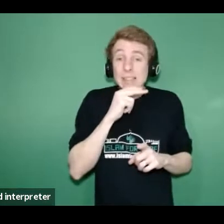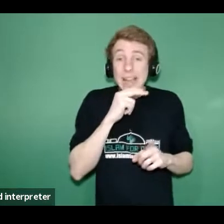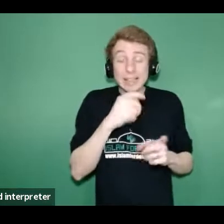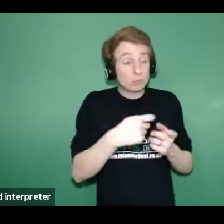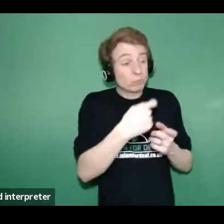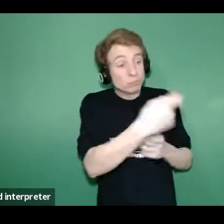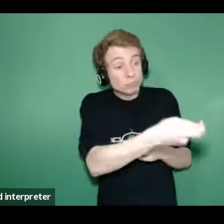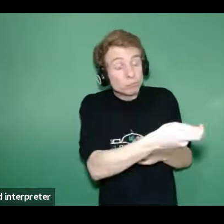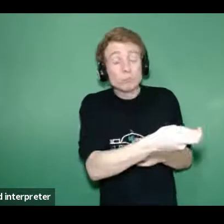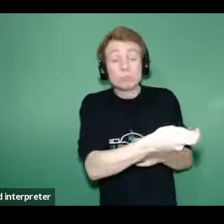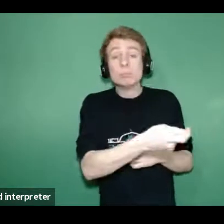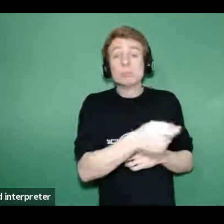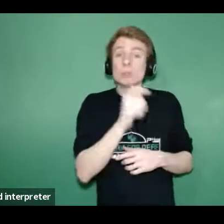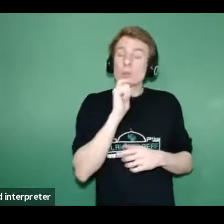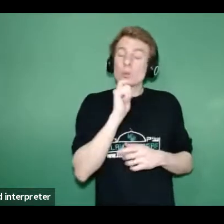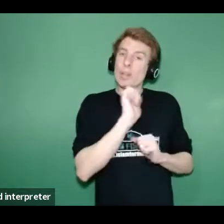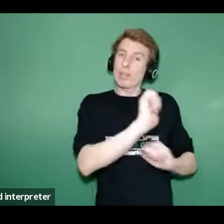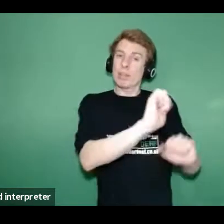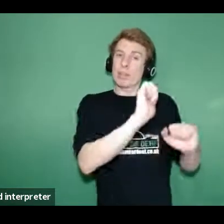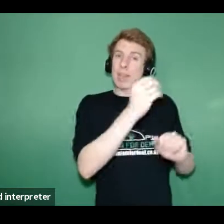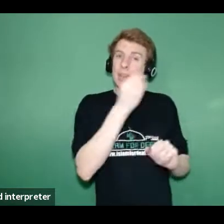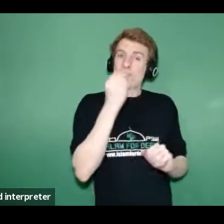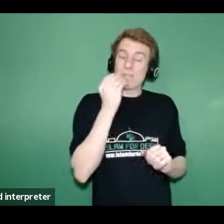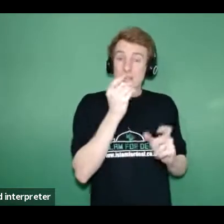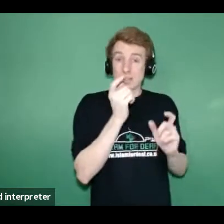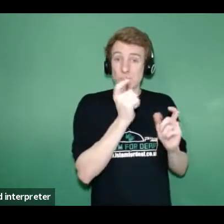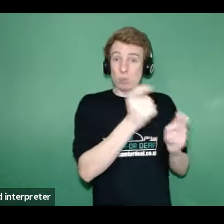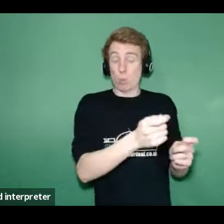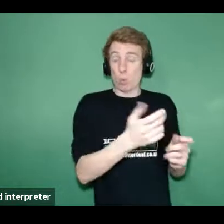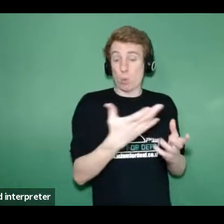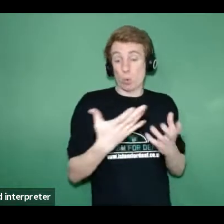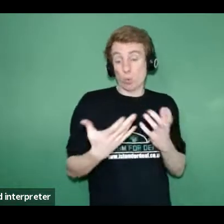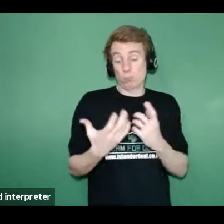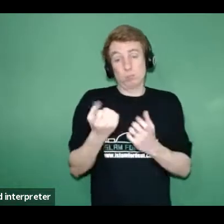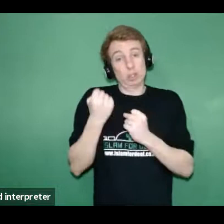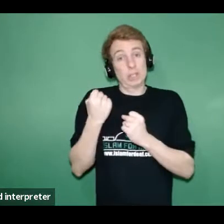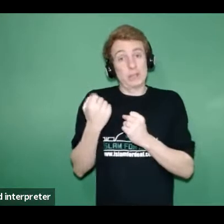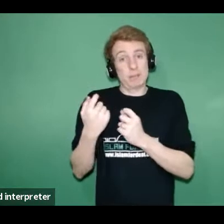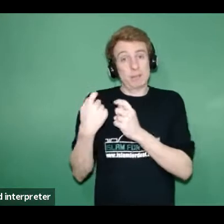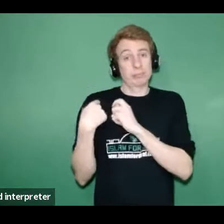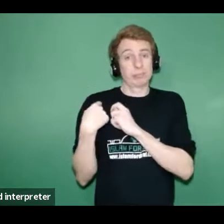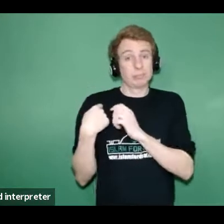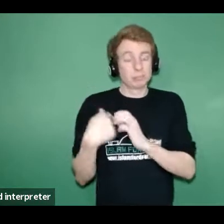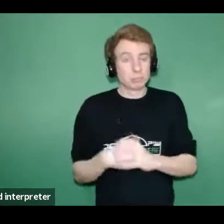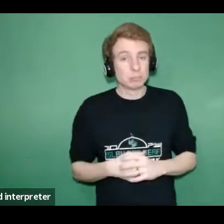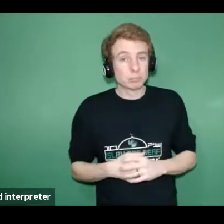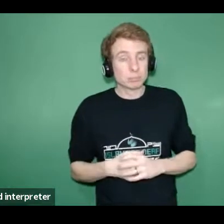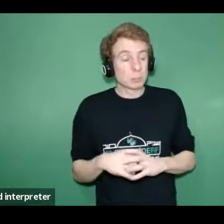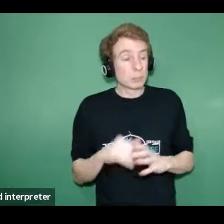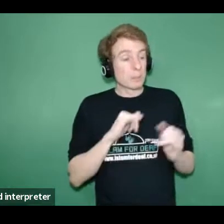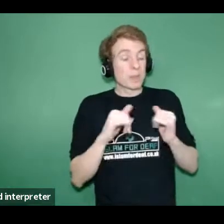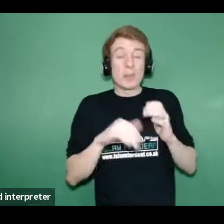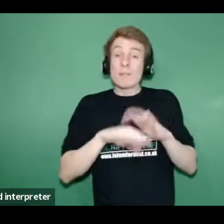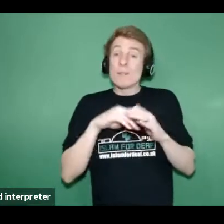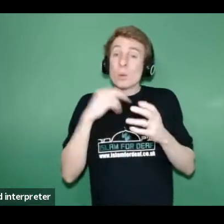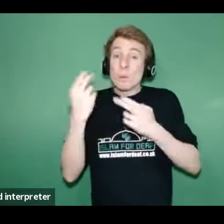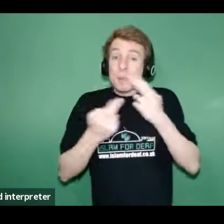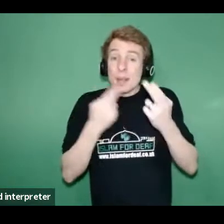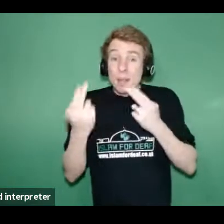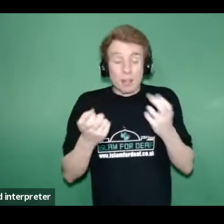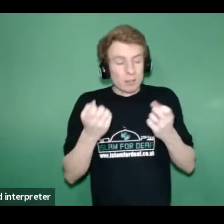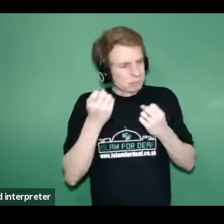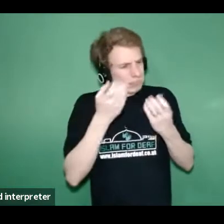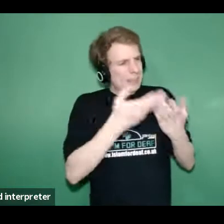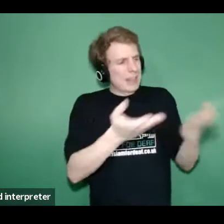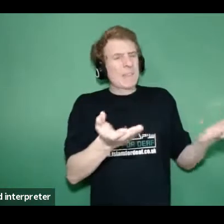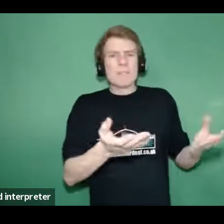for the fasting of that individual. However, if you were to give them food and a meal, then this is even better, and